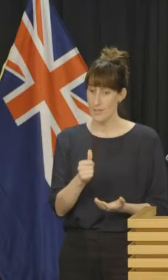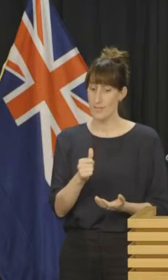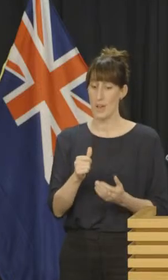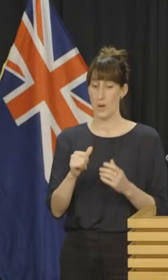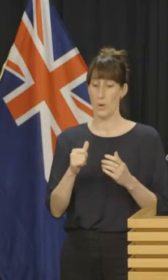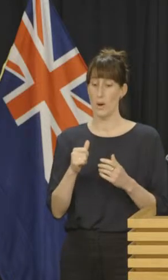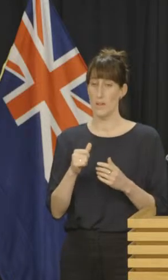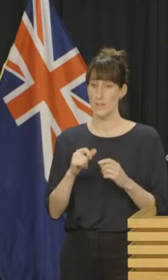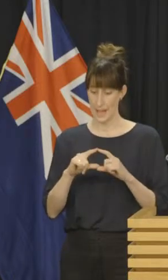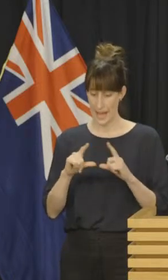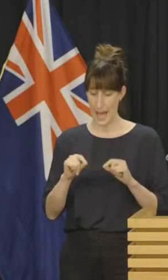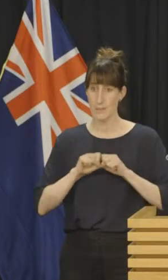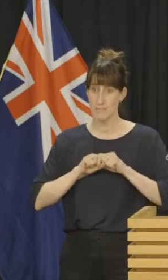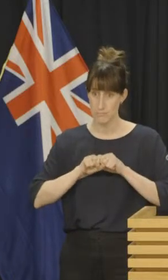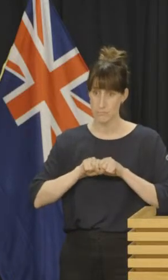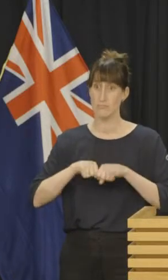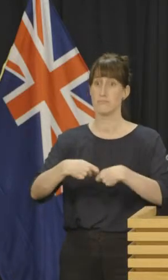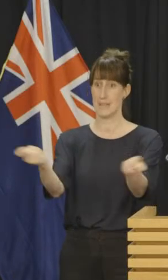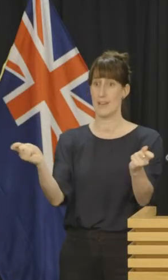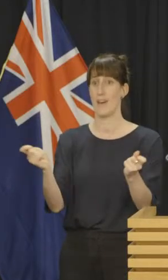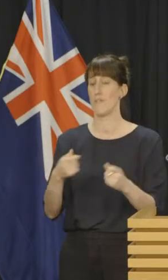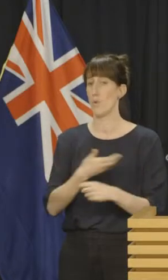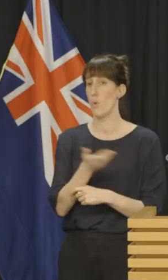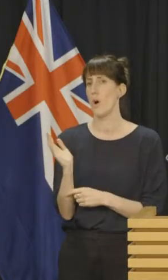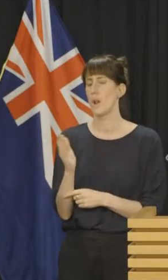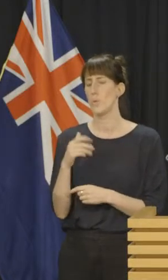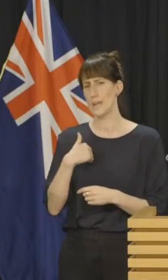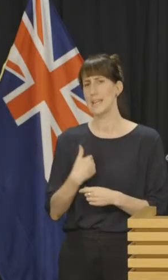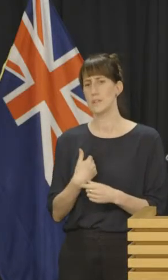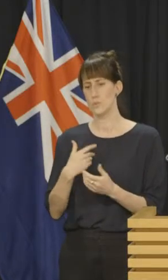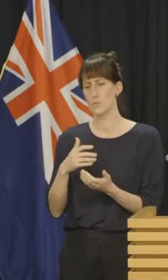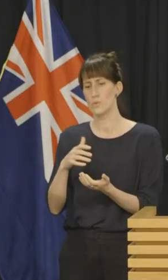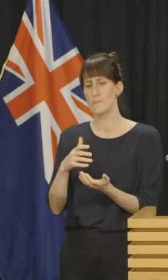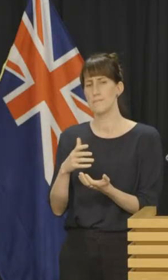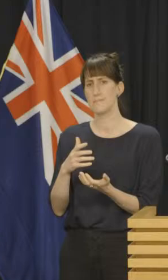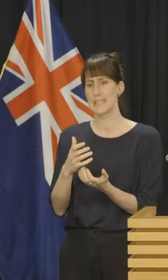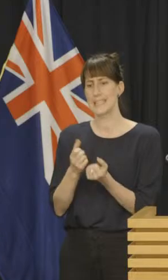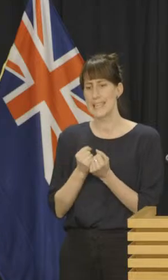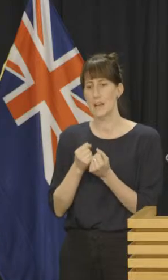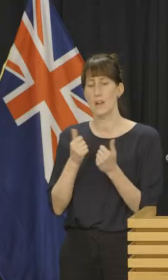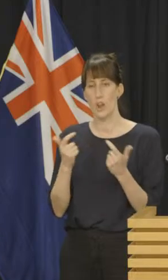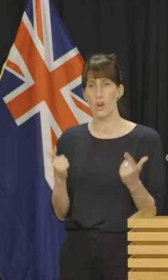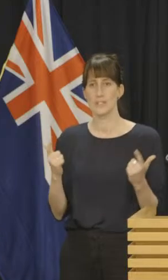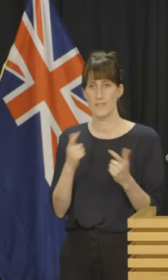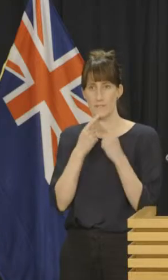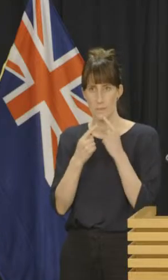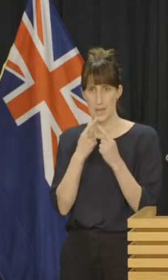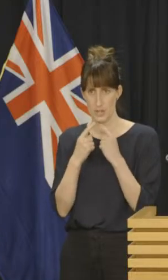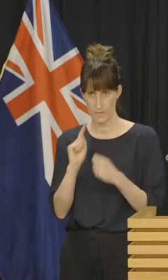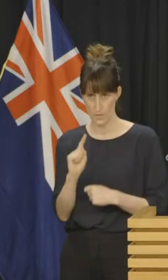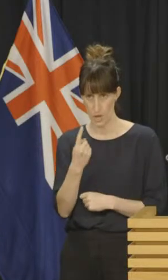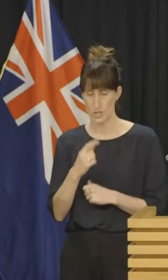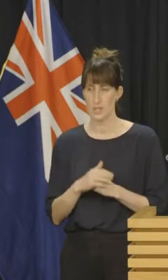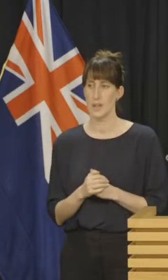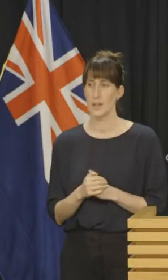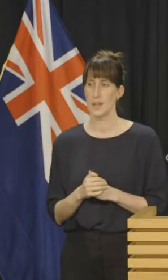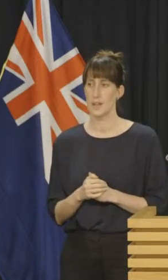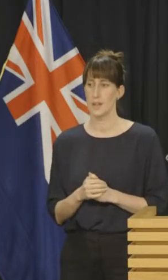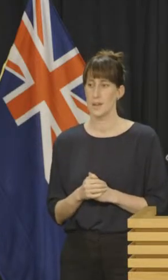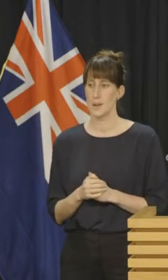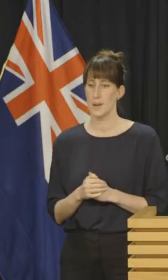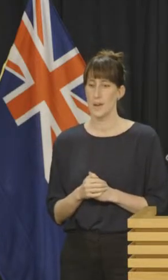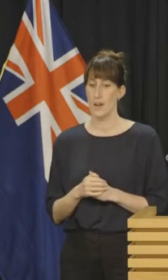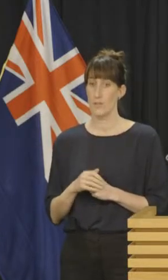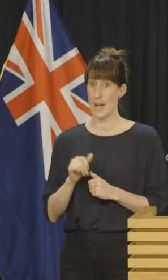there would be a huge investment required in that. And so we do want to make sure that we're collecting all of the relevant information. One of the things that we want to test through